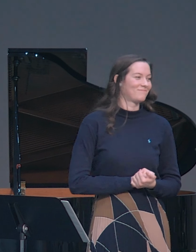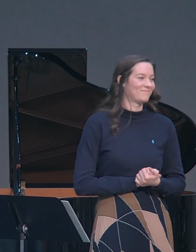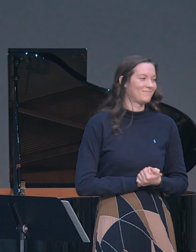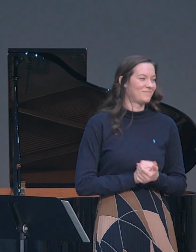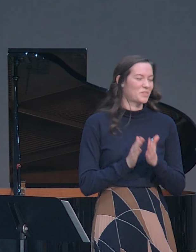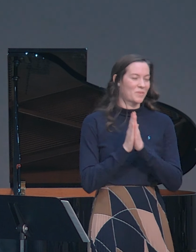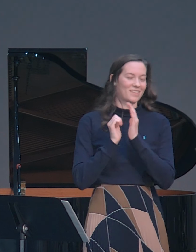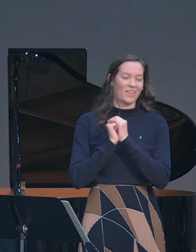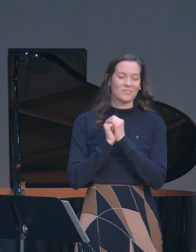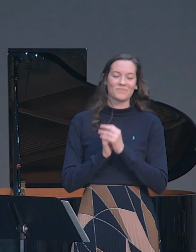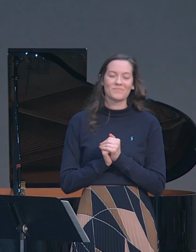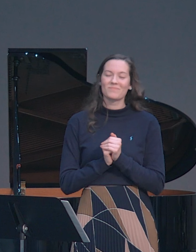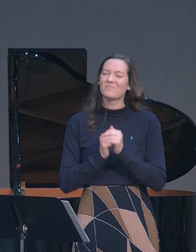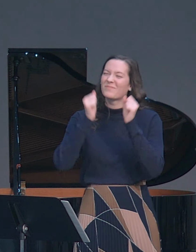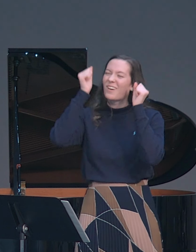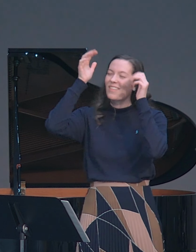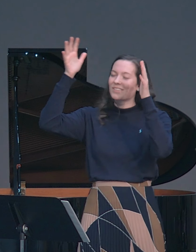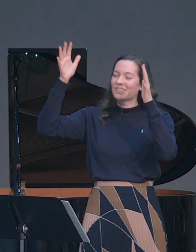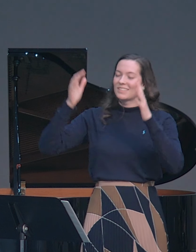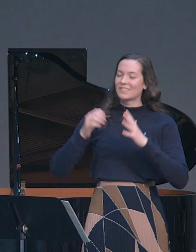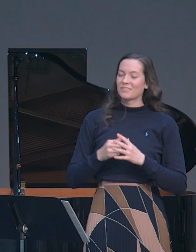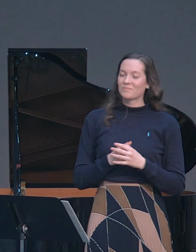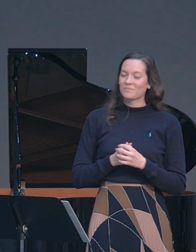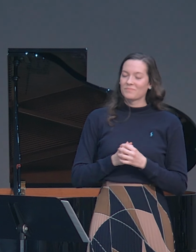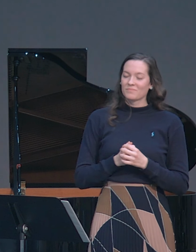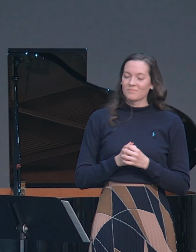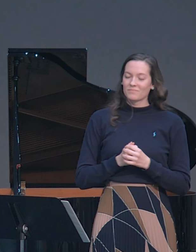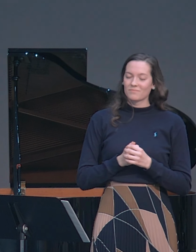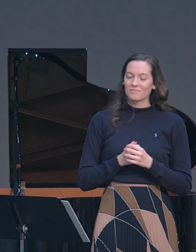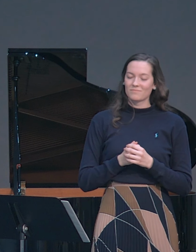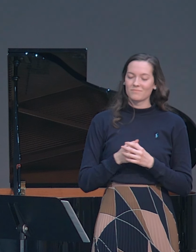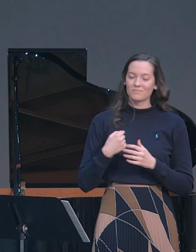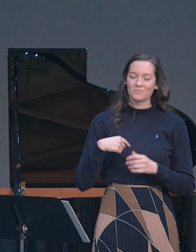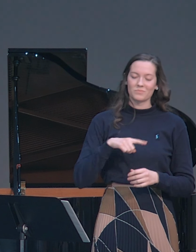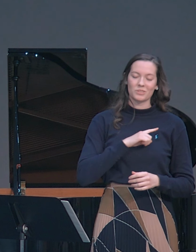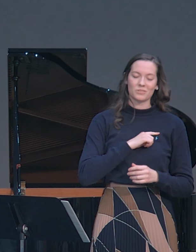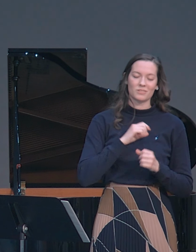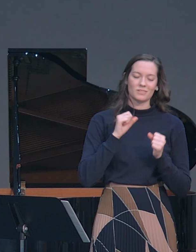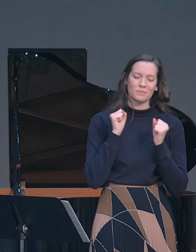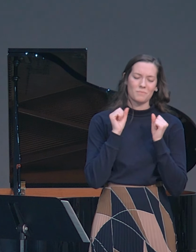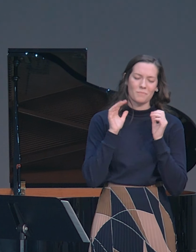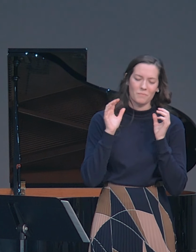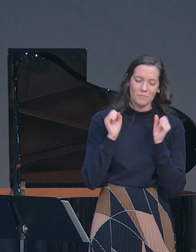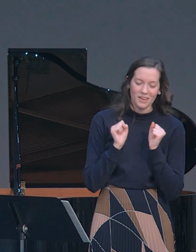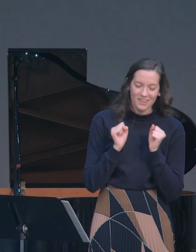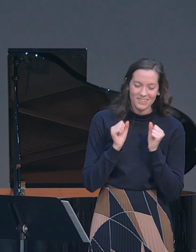pray together. Father, we are enraptured with Jesus,